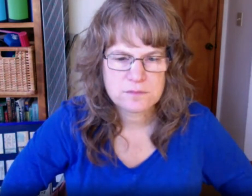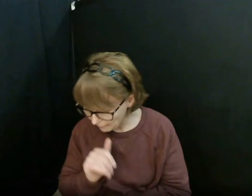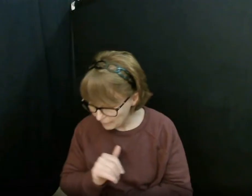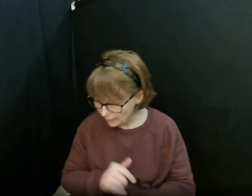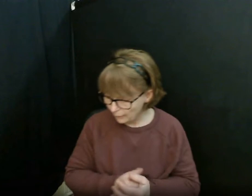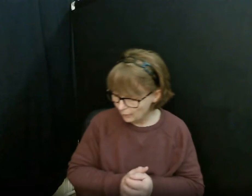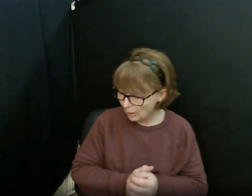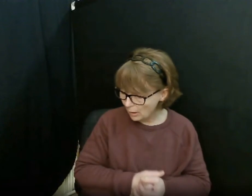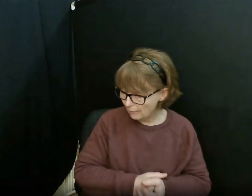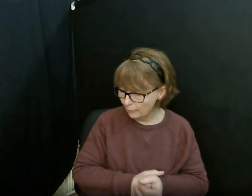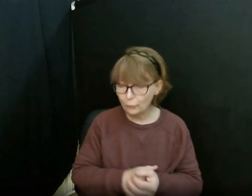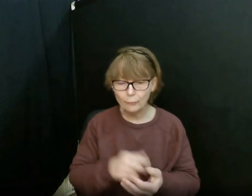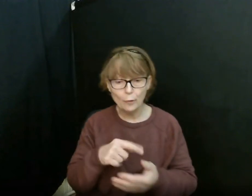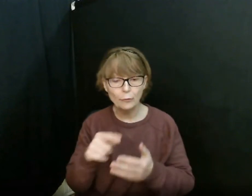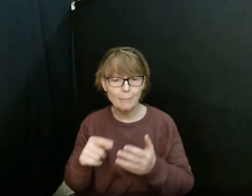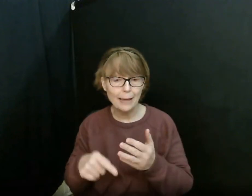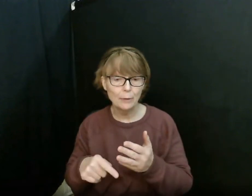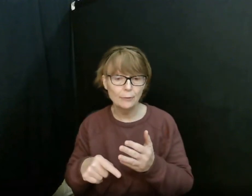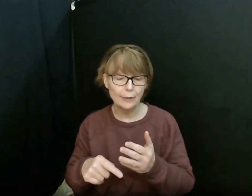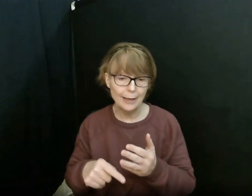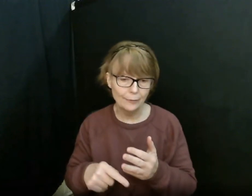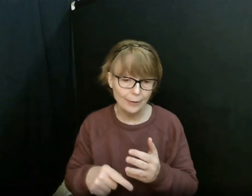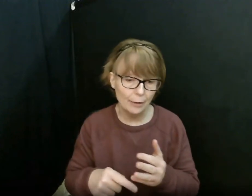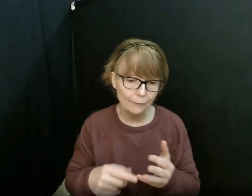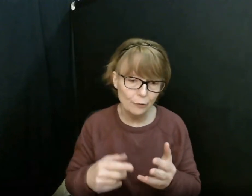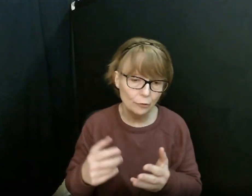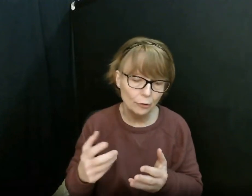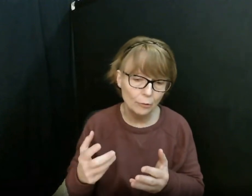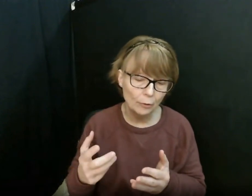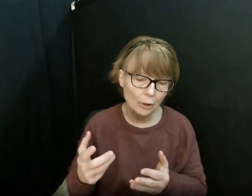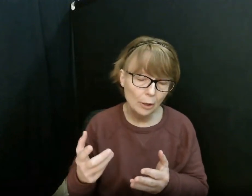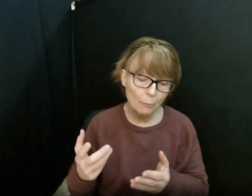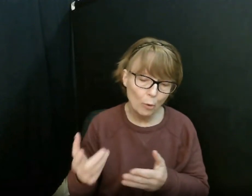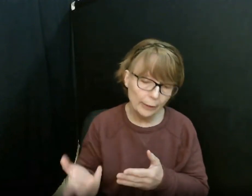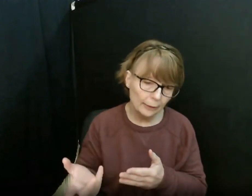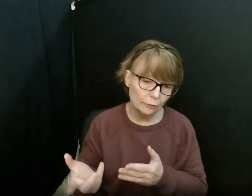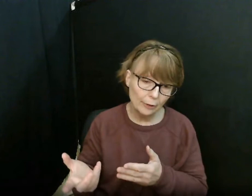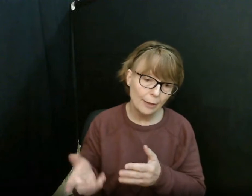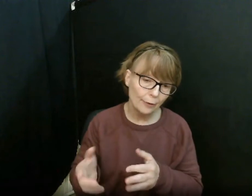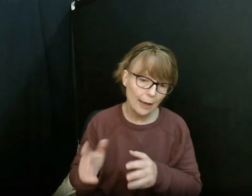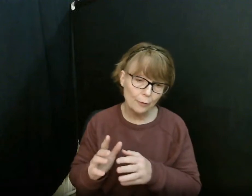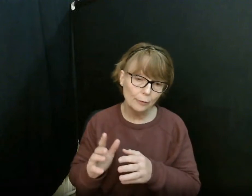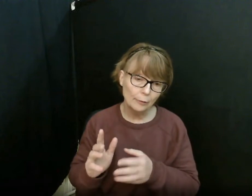Yeah. Those are the main ones in ASL. If you do more English style, there are other